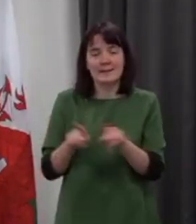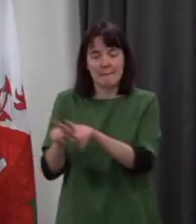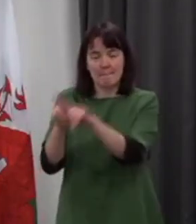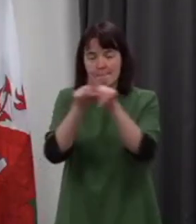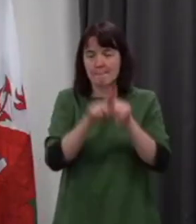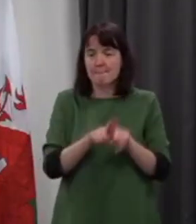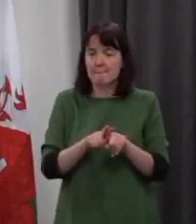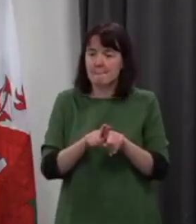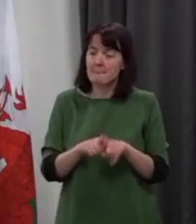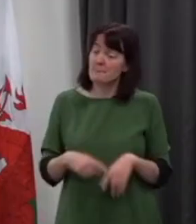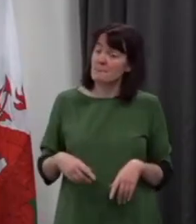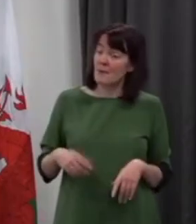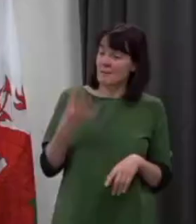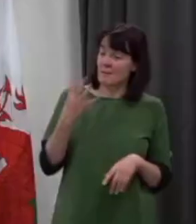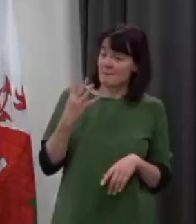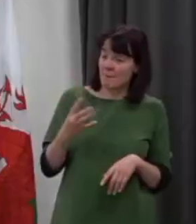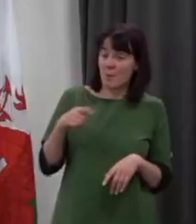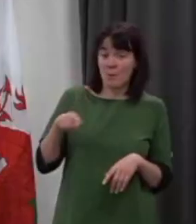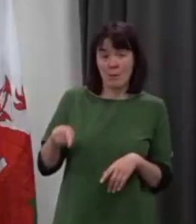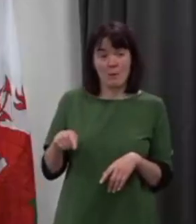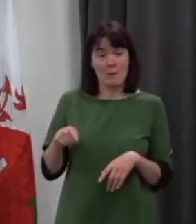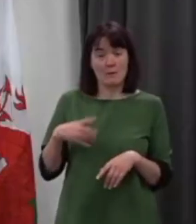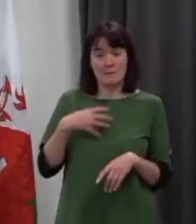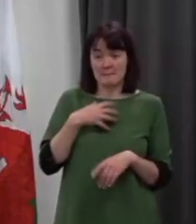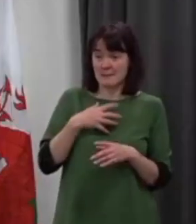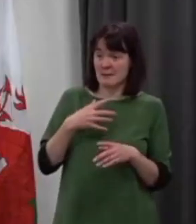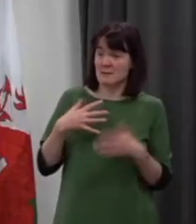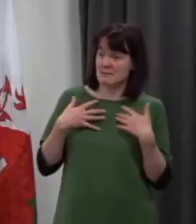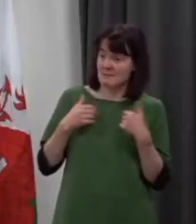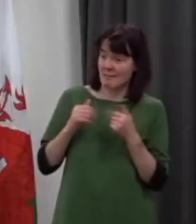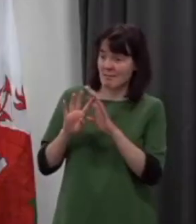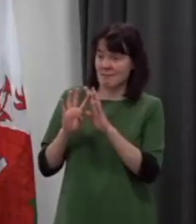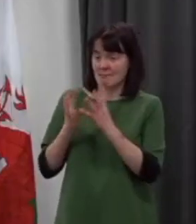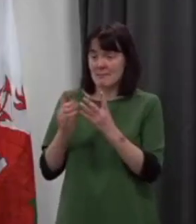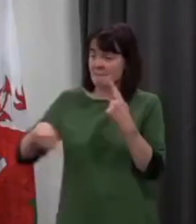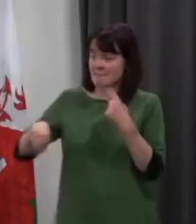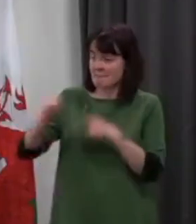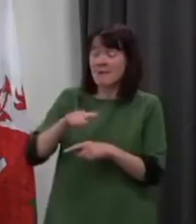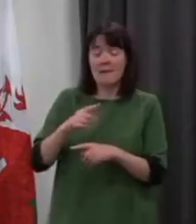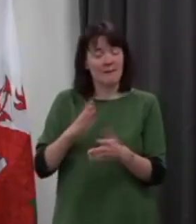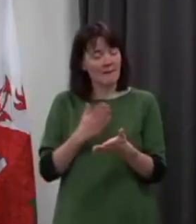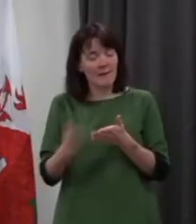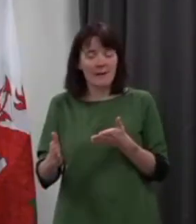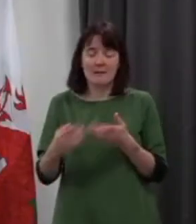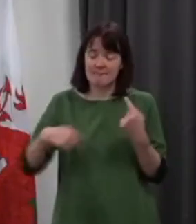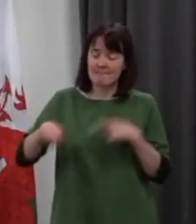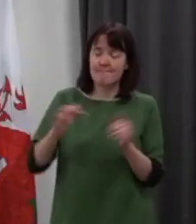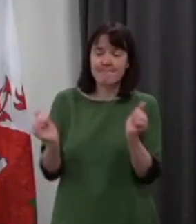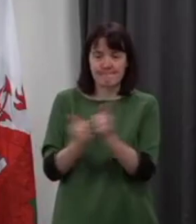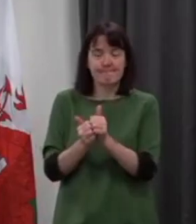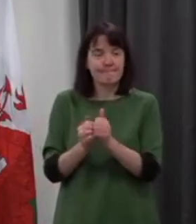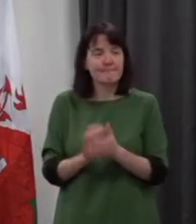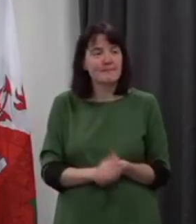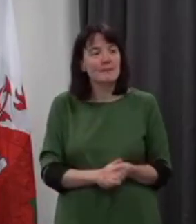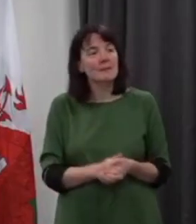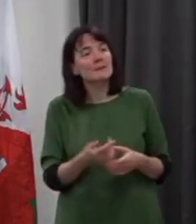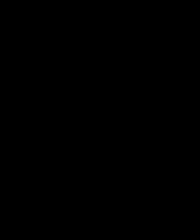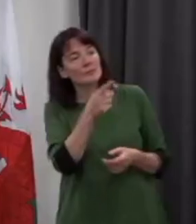clear about our expectations. That's exactly what should happen. A question from